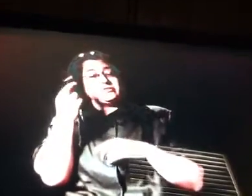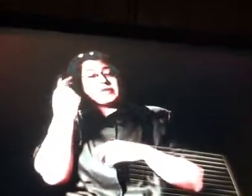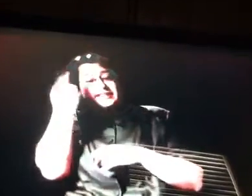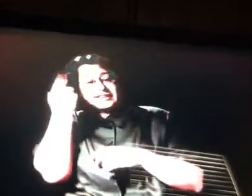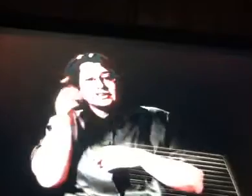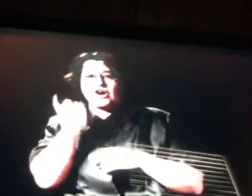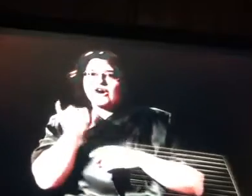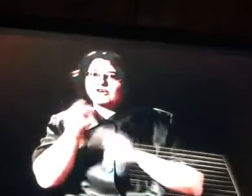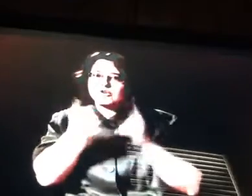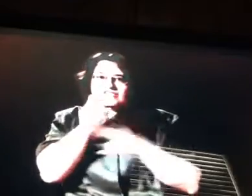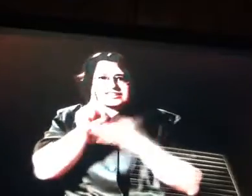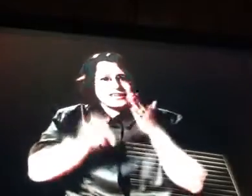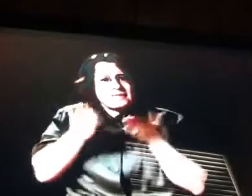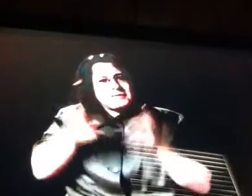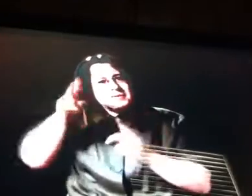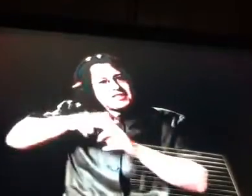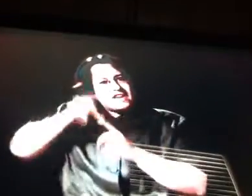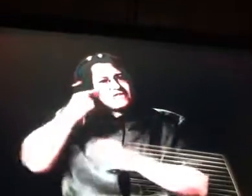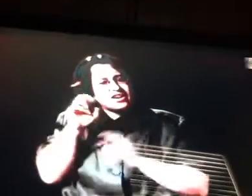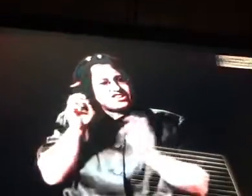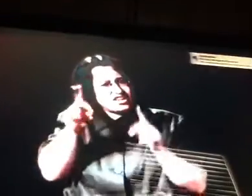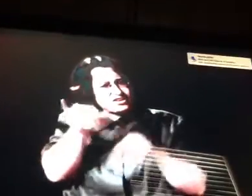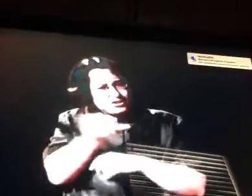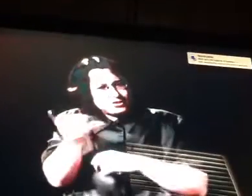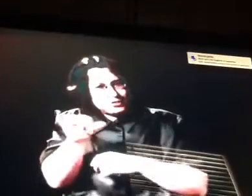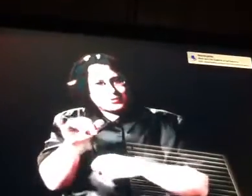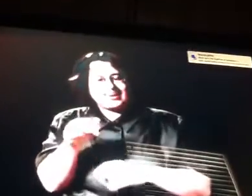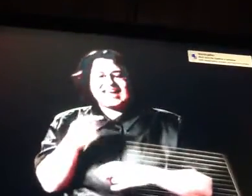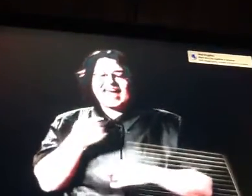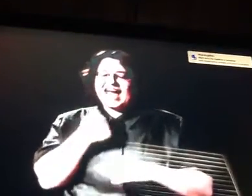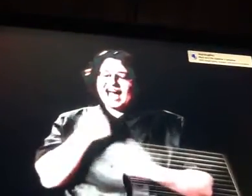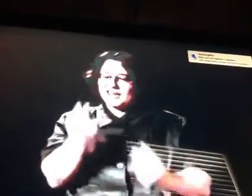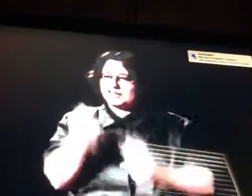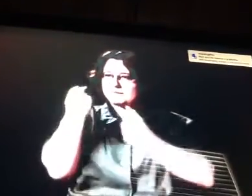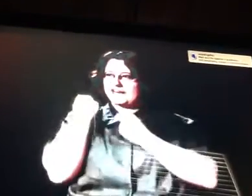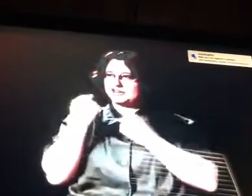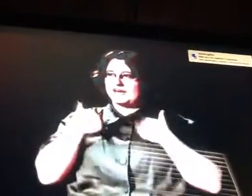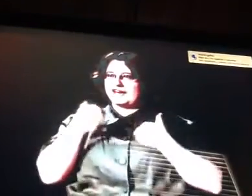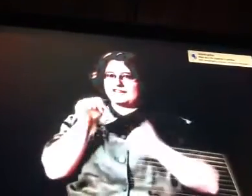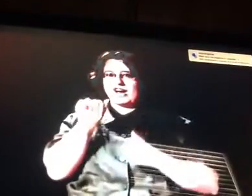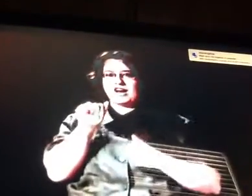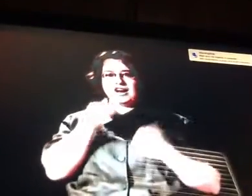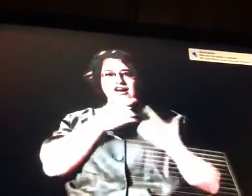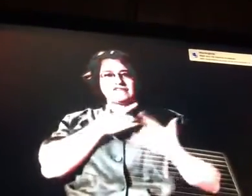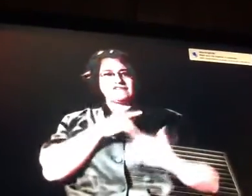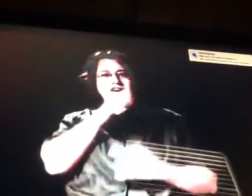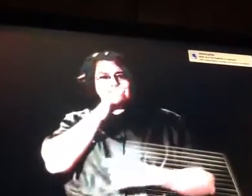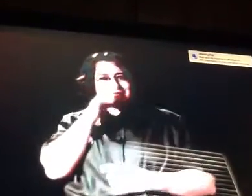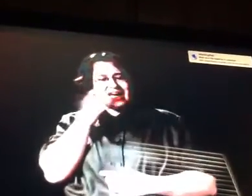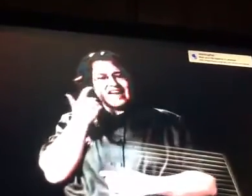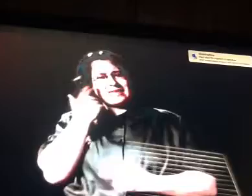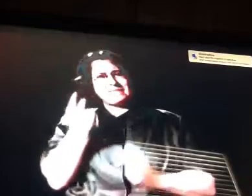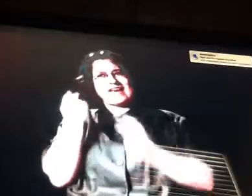now education realizes also universal design applies to that as well.